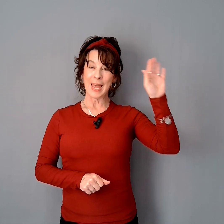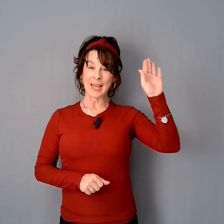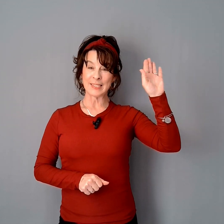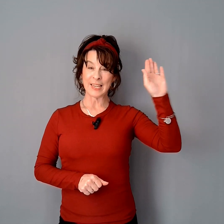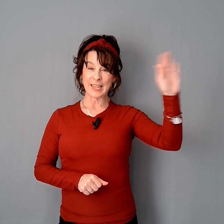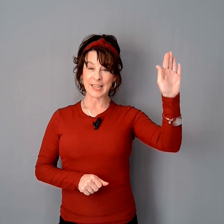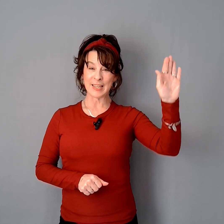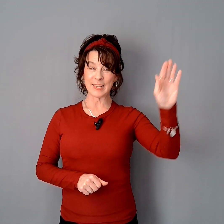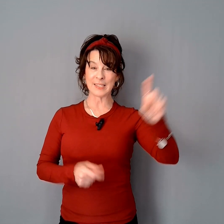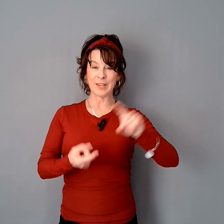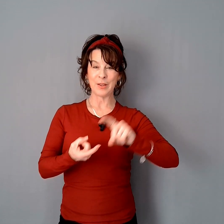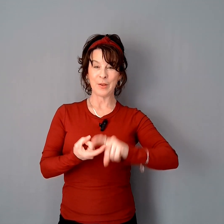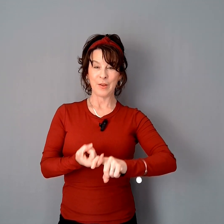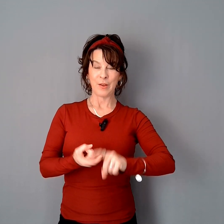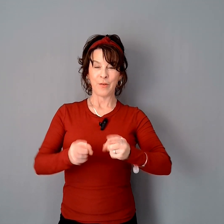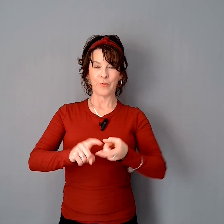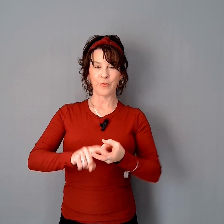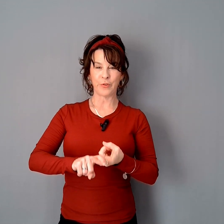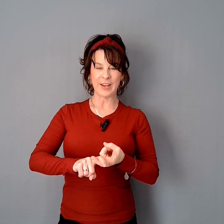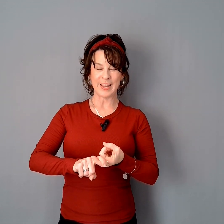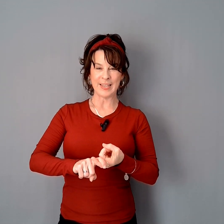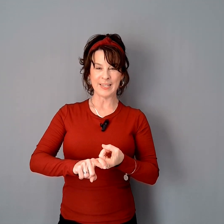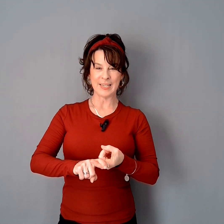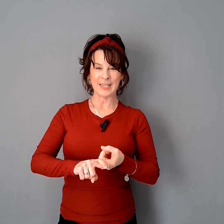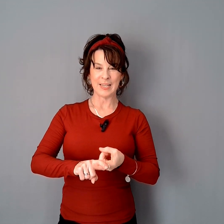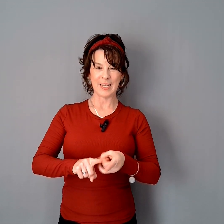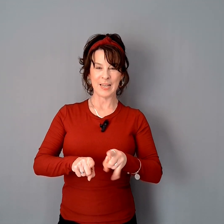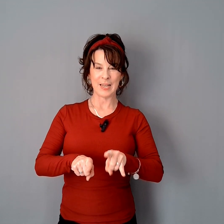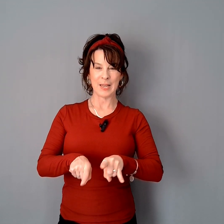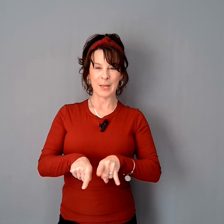As his friend